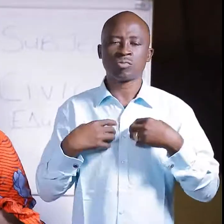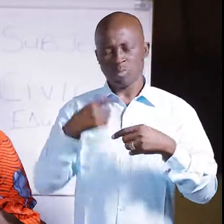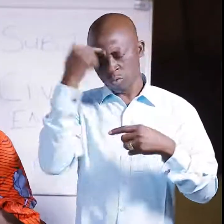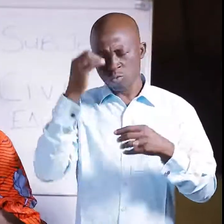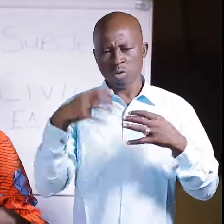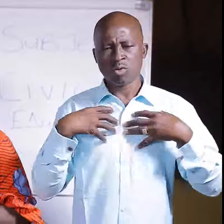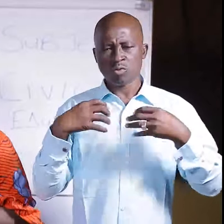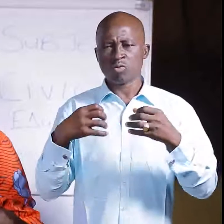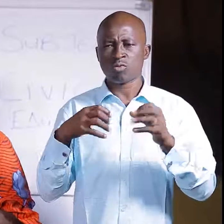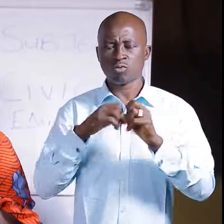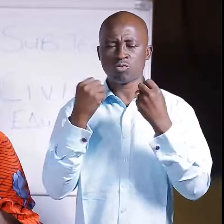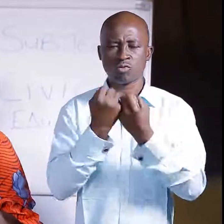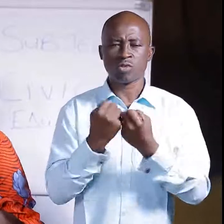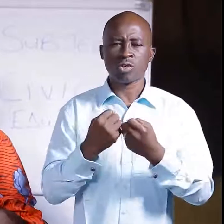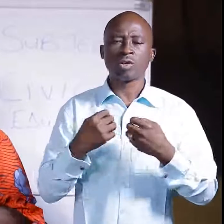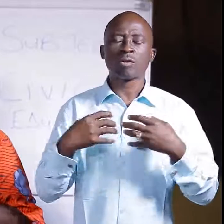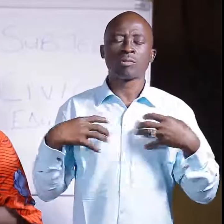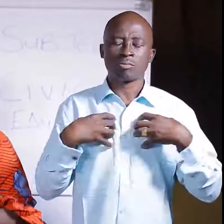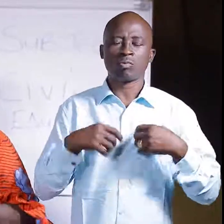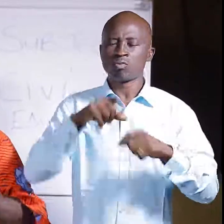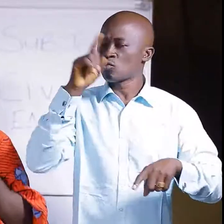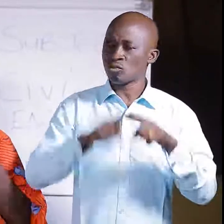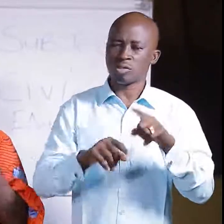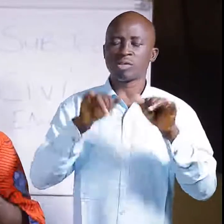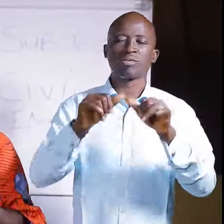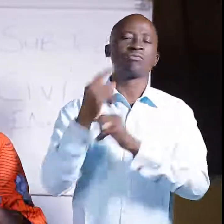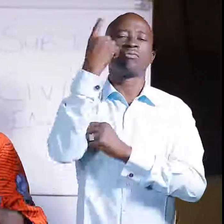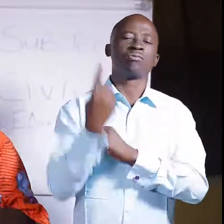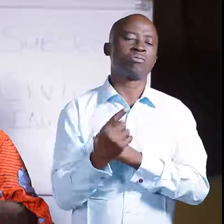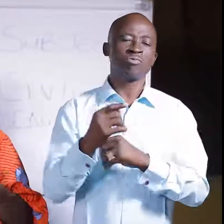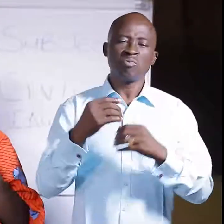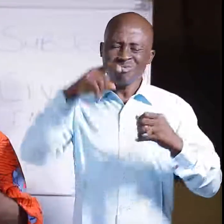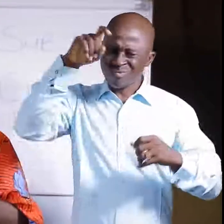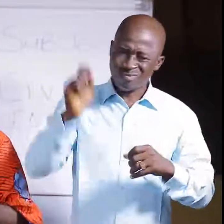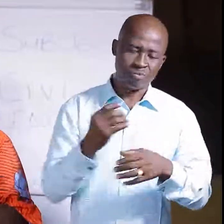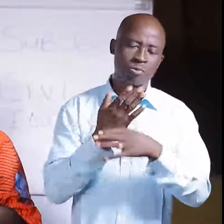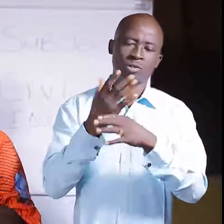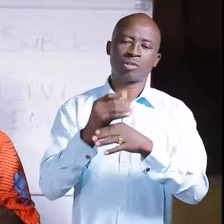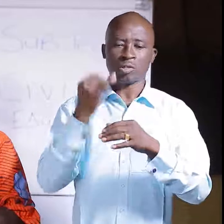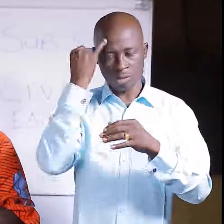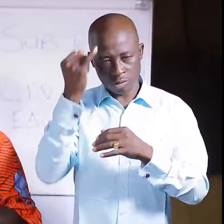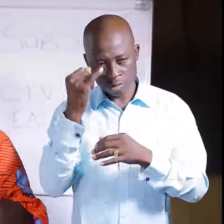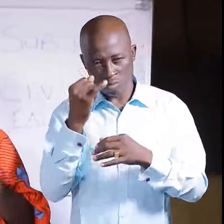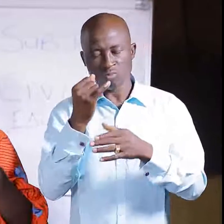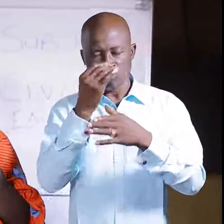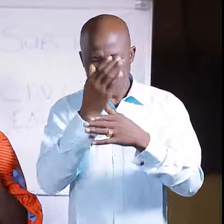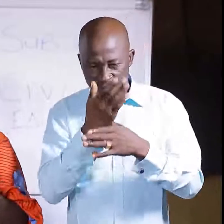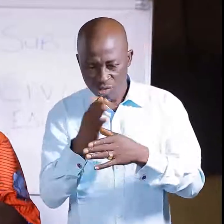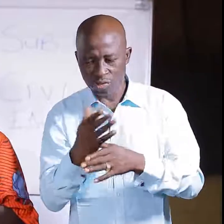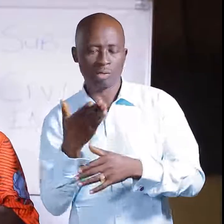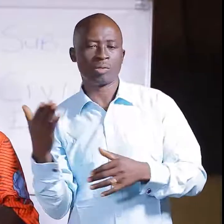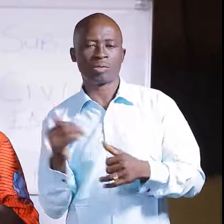social animal, you cannot live on your own. You have to share ideas, share resources,